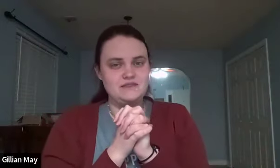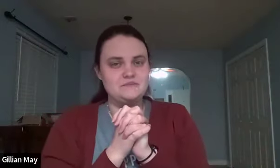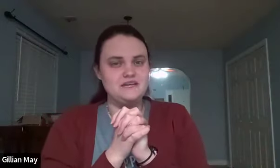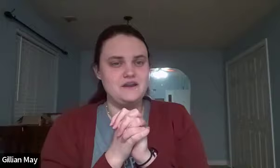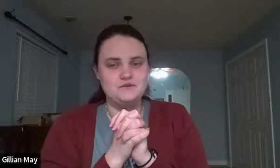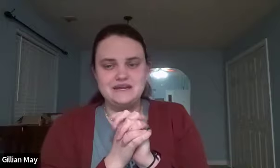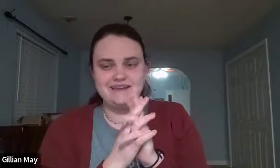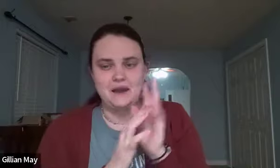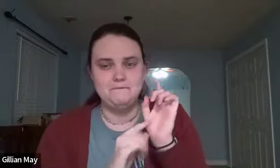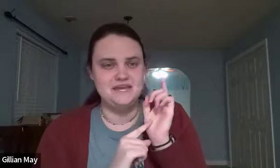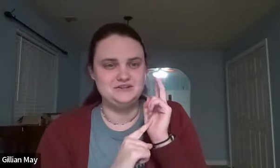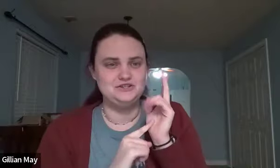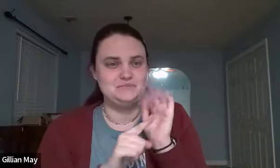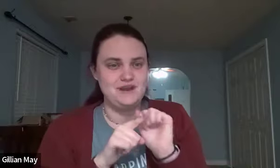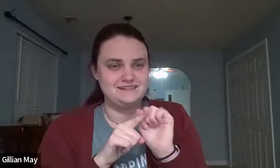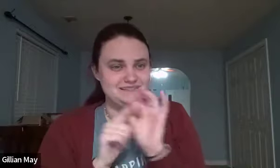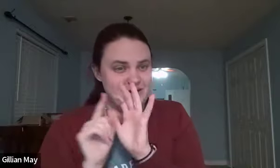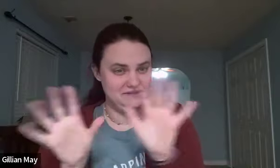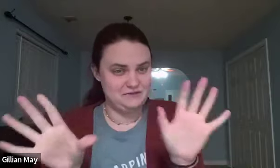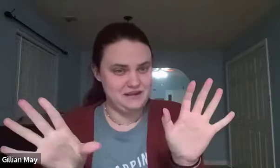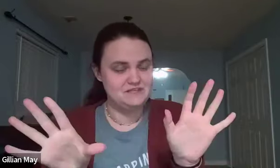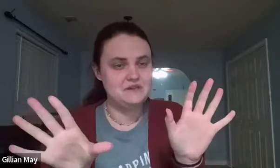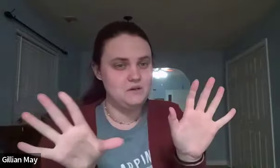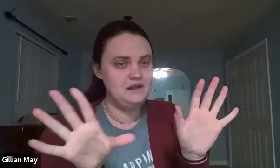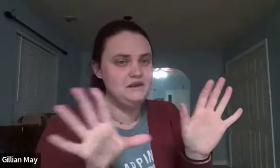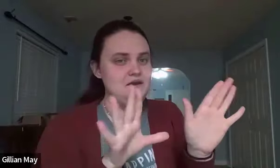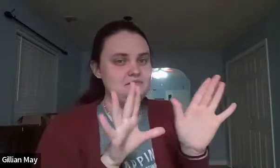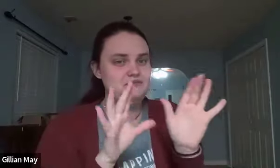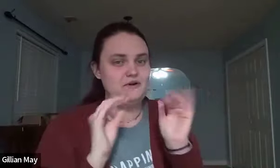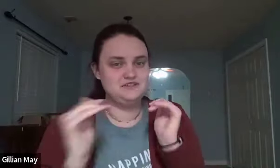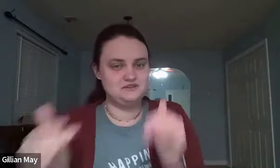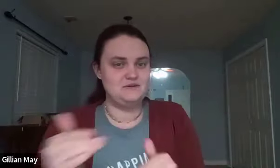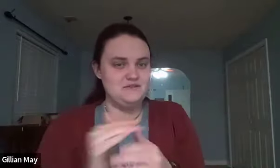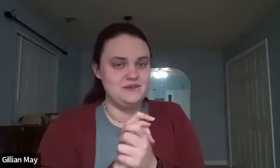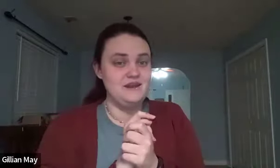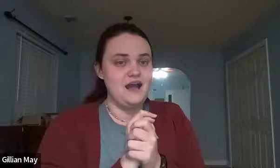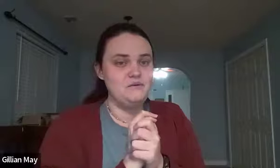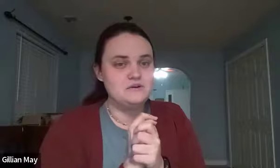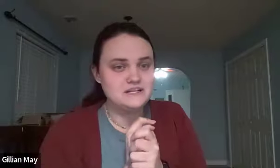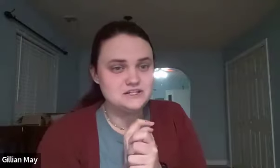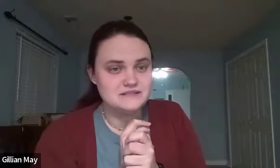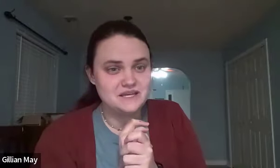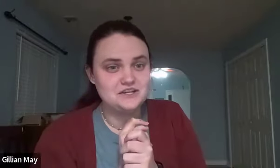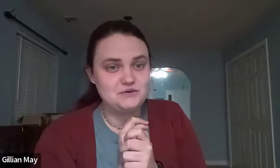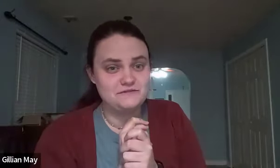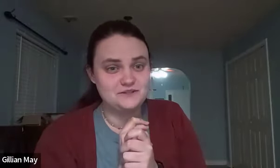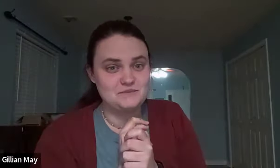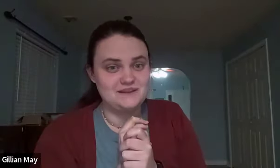and then I'm going to give everybody like a minute or two to practice spelling their names if they want before I start throwing them in. I will let you know, Tamika, you are first on my